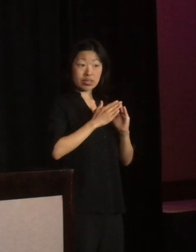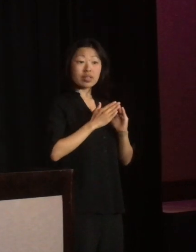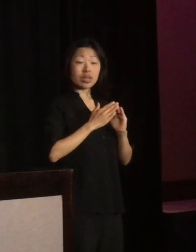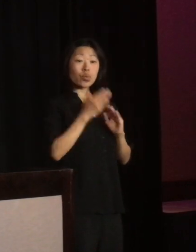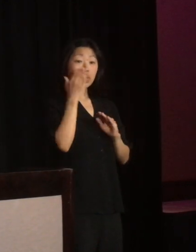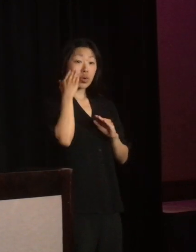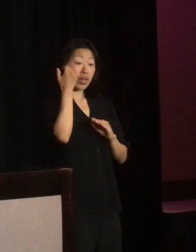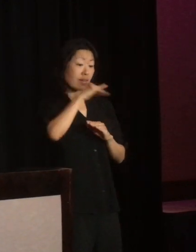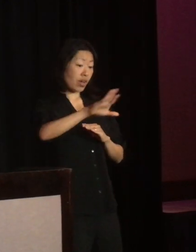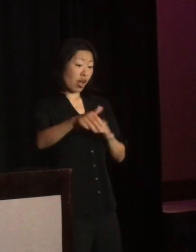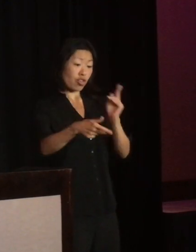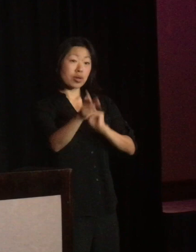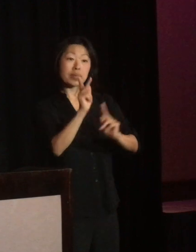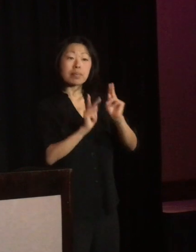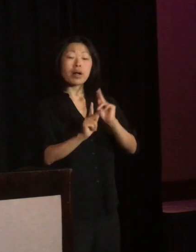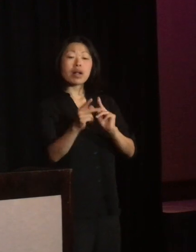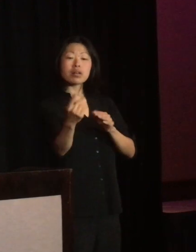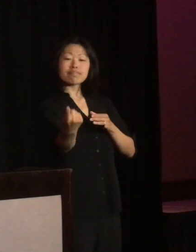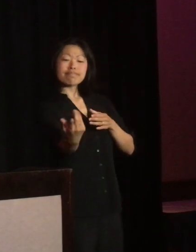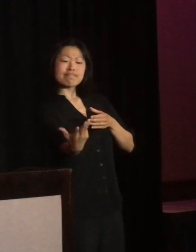people that are part of,